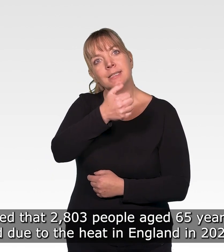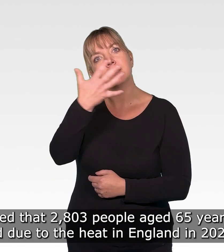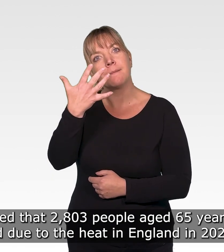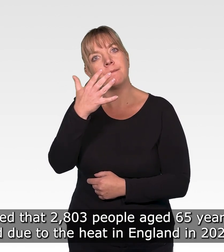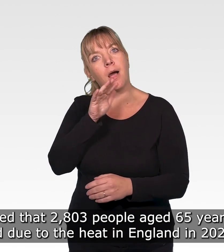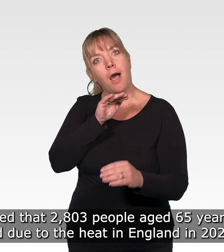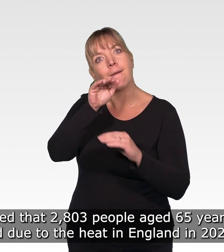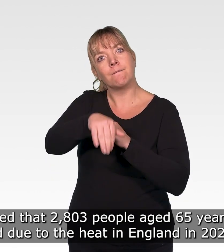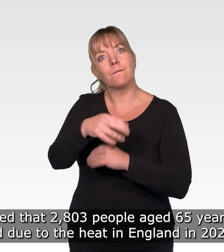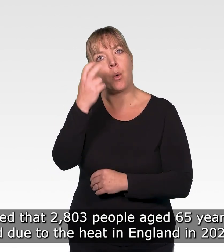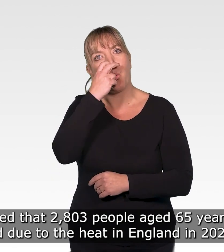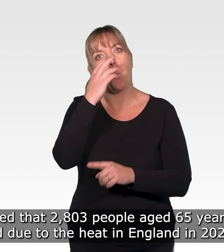2022.